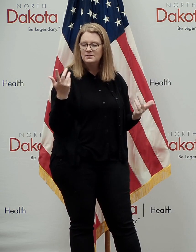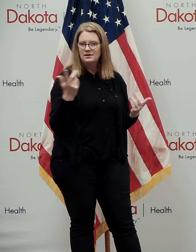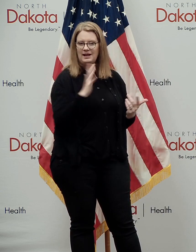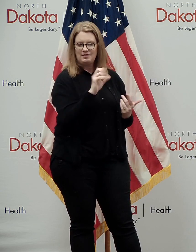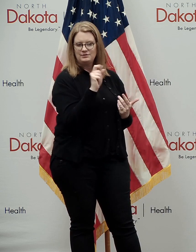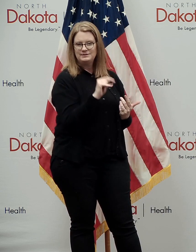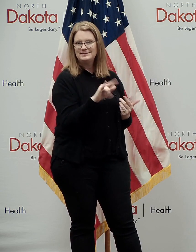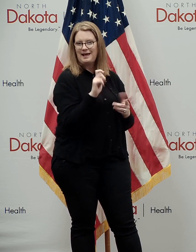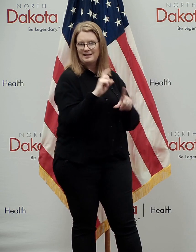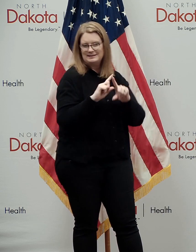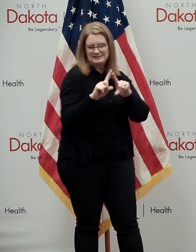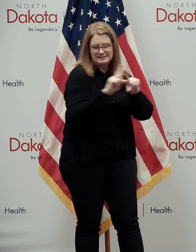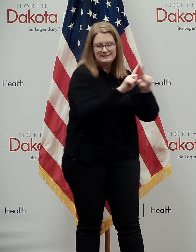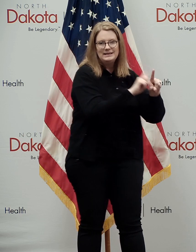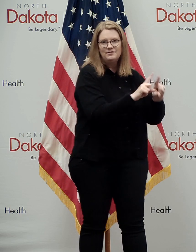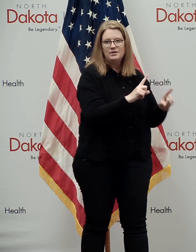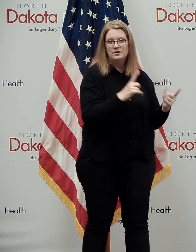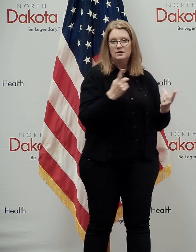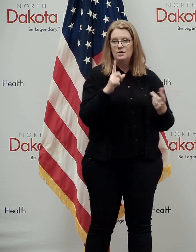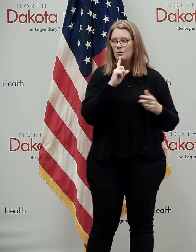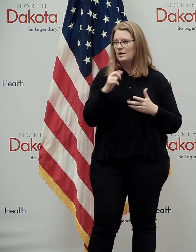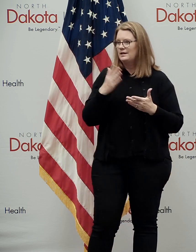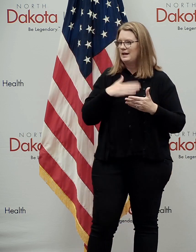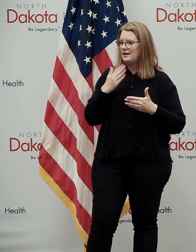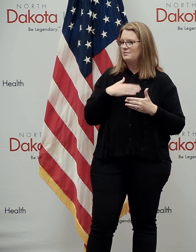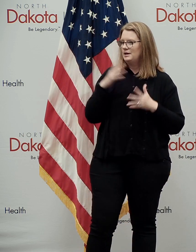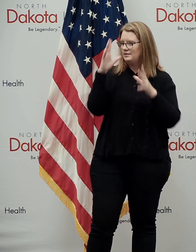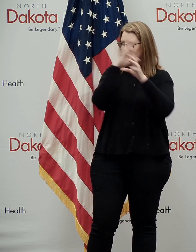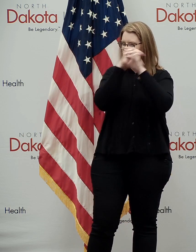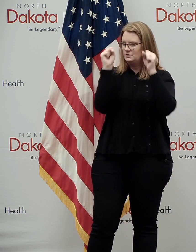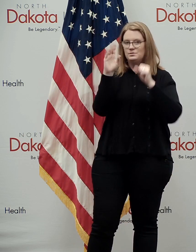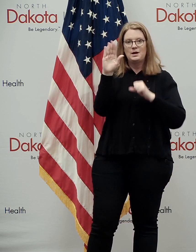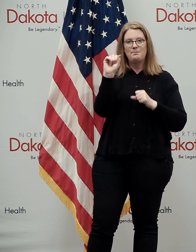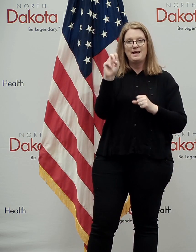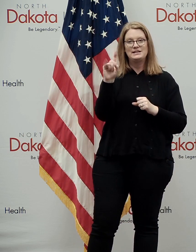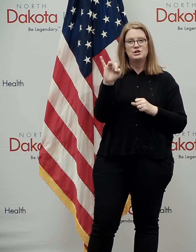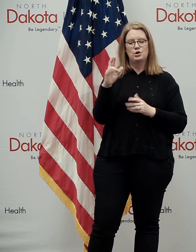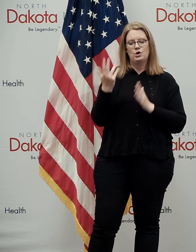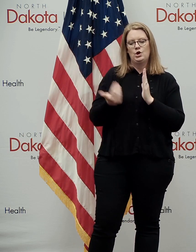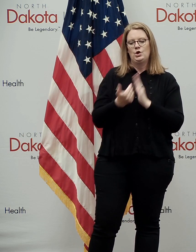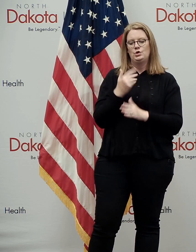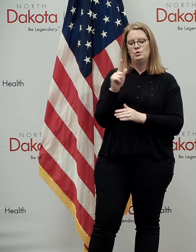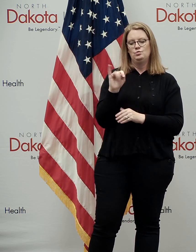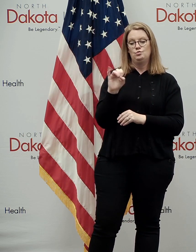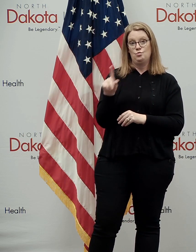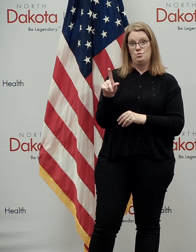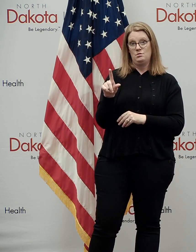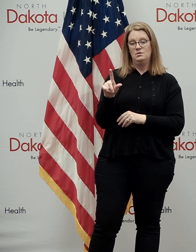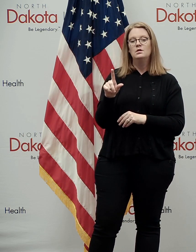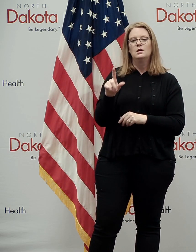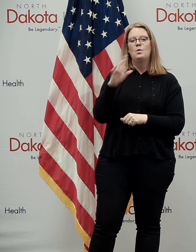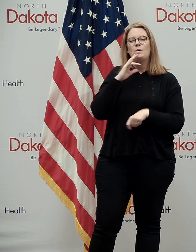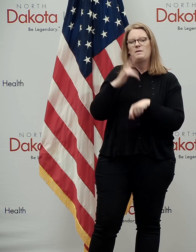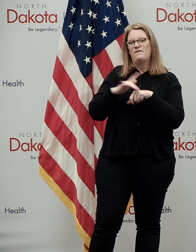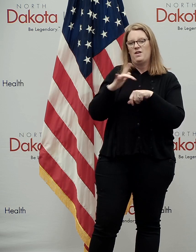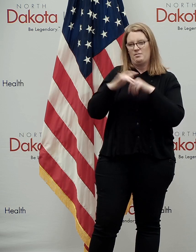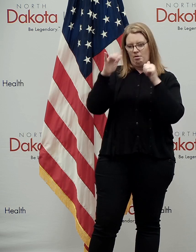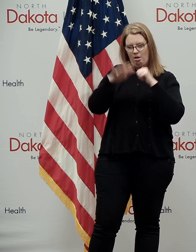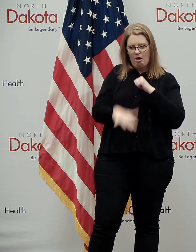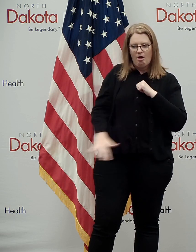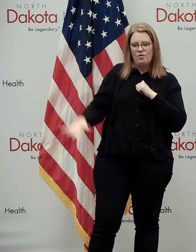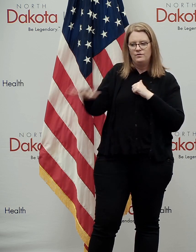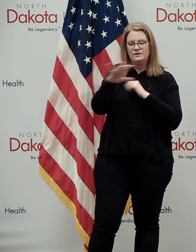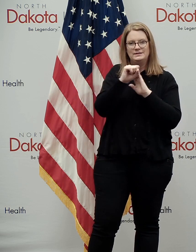style. And we're really pleased again to have Superintendent Baesler here to announce a new tool that's going to be available across the state